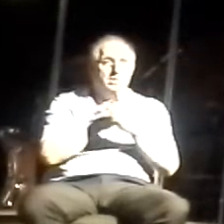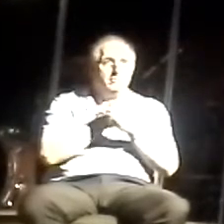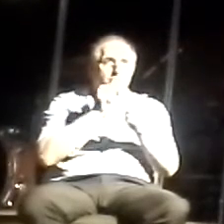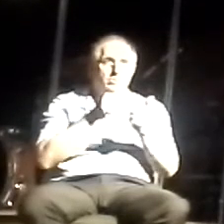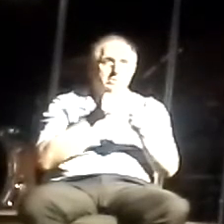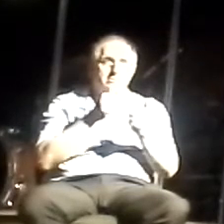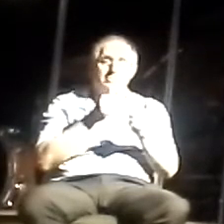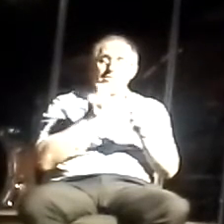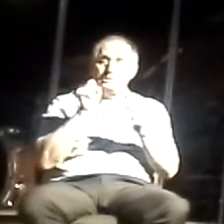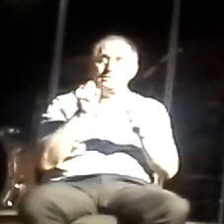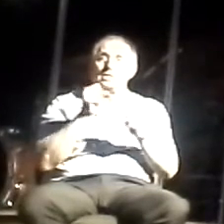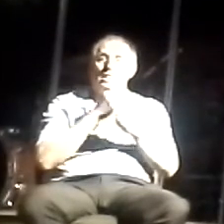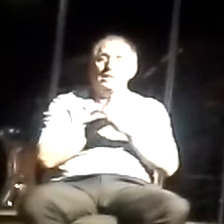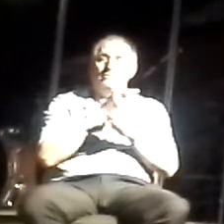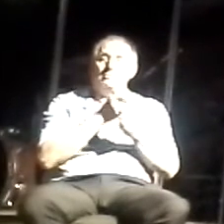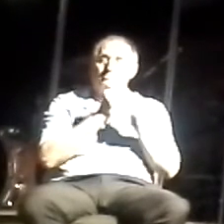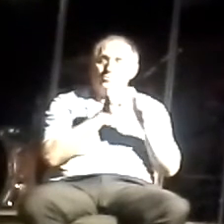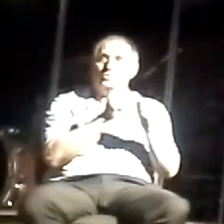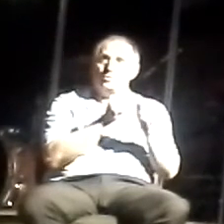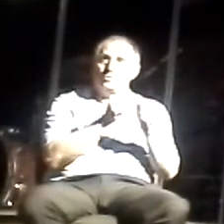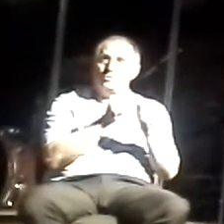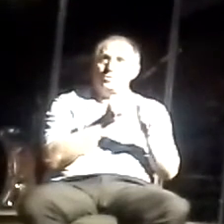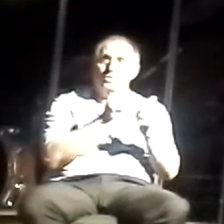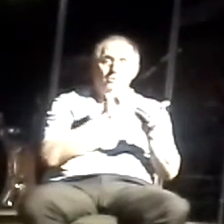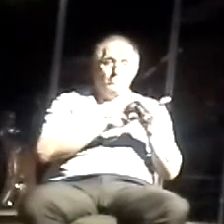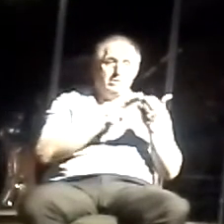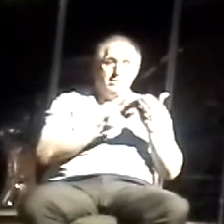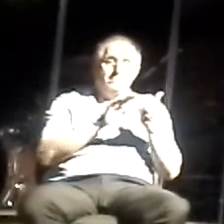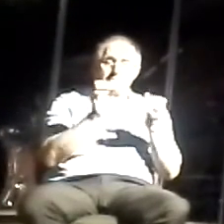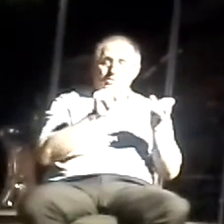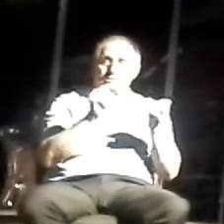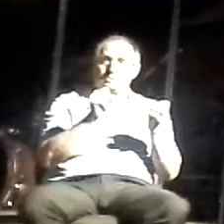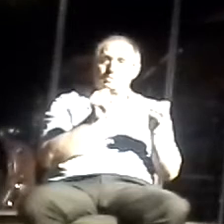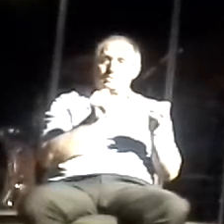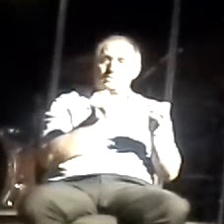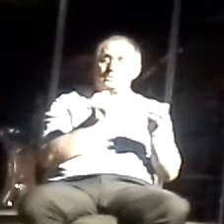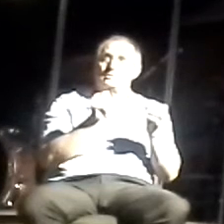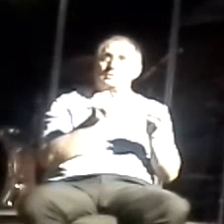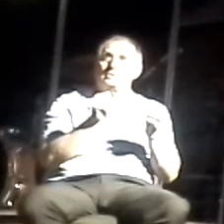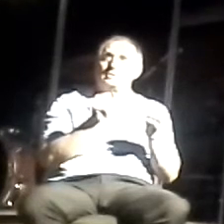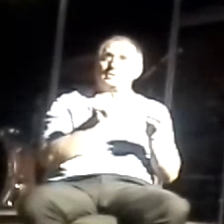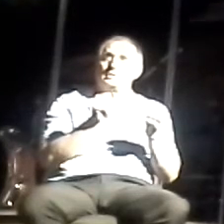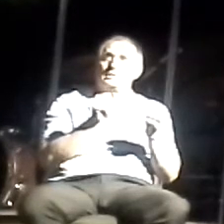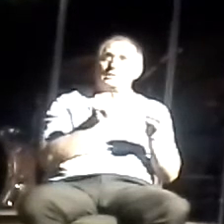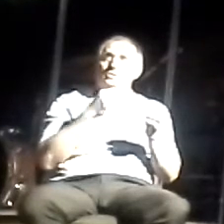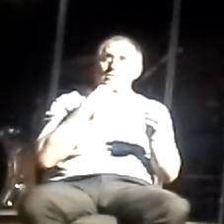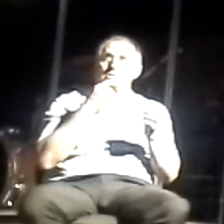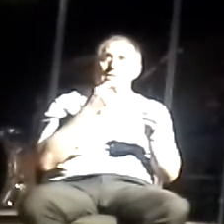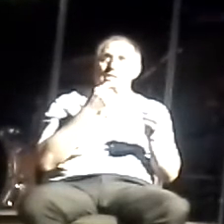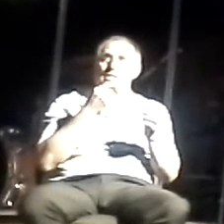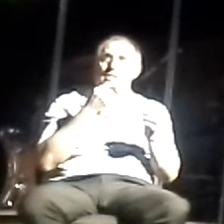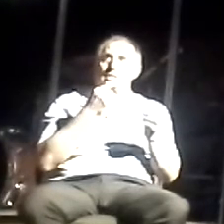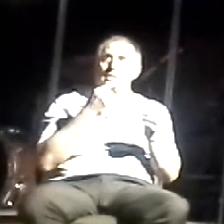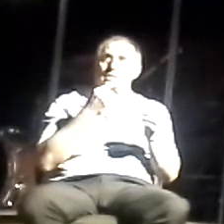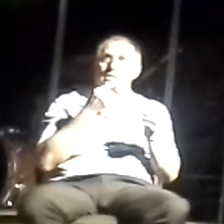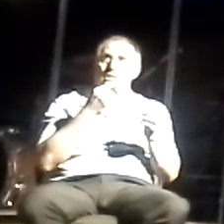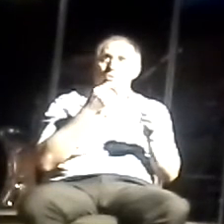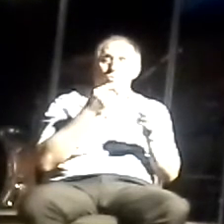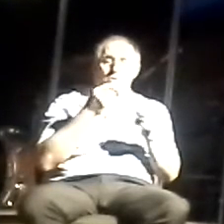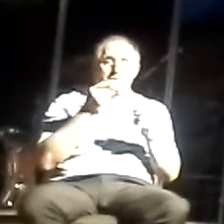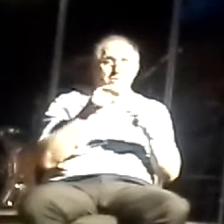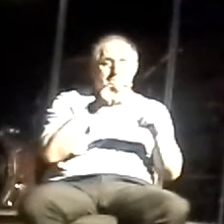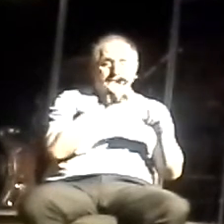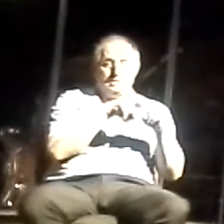stop loving them. I'm a Christian, I should forgive. I didn't say don't forgive them. I just said by the time the person gets to this